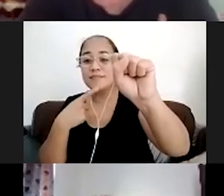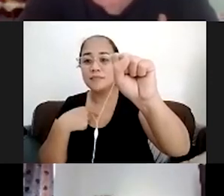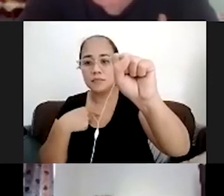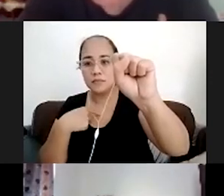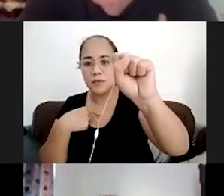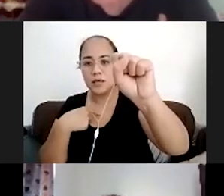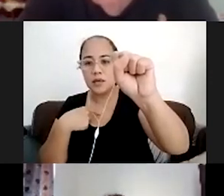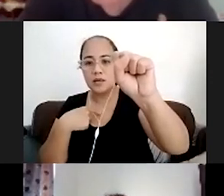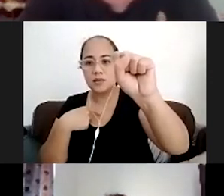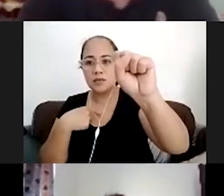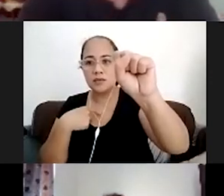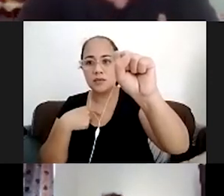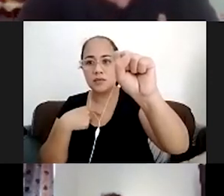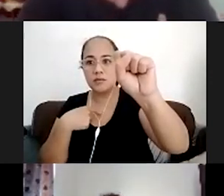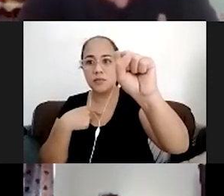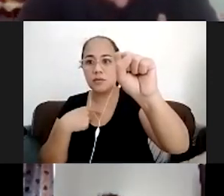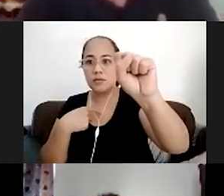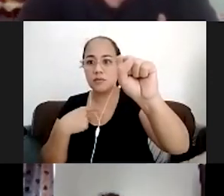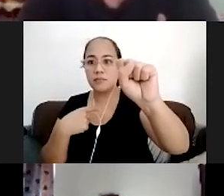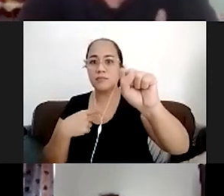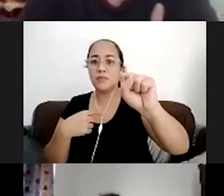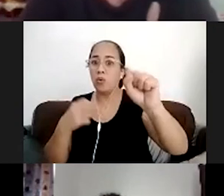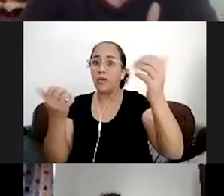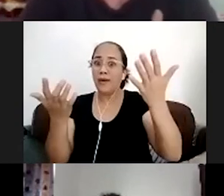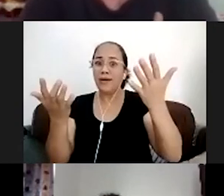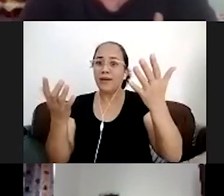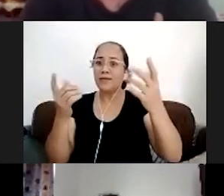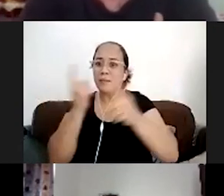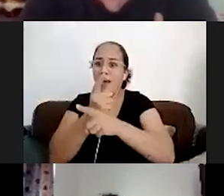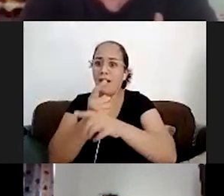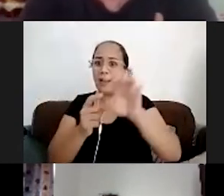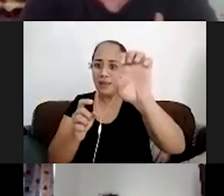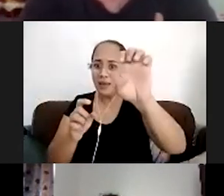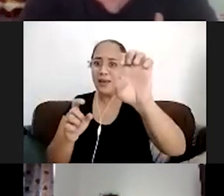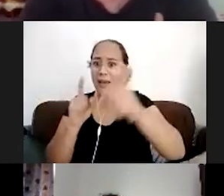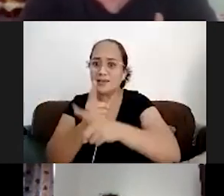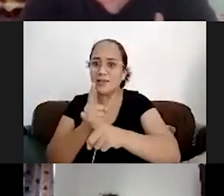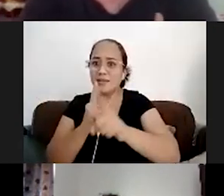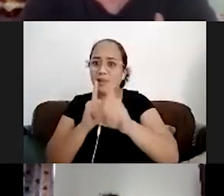There's no. Right, so it's E, none of the above.